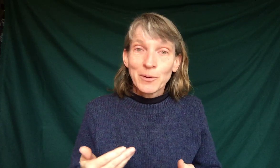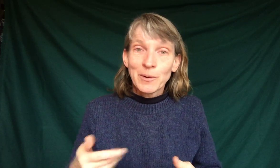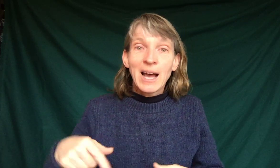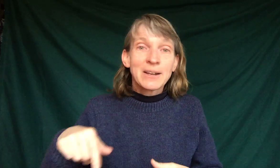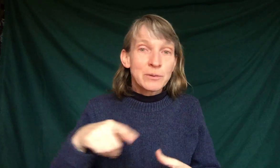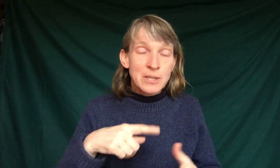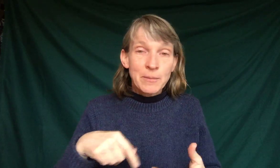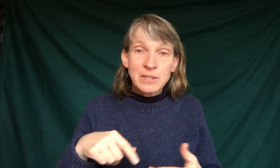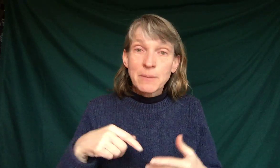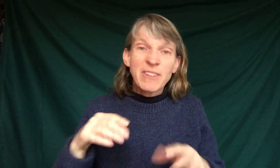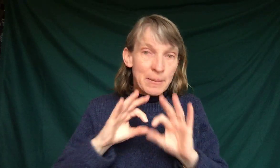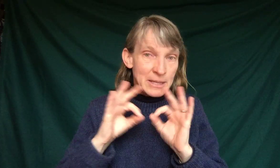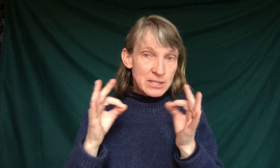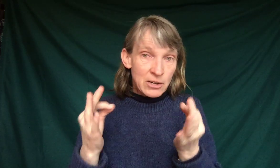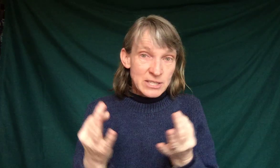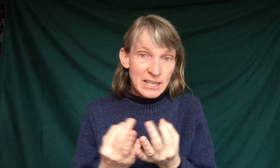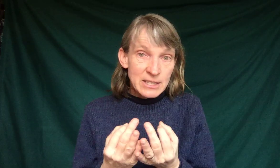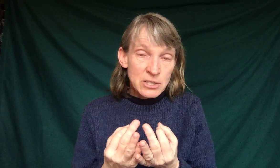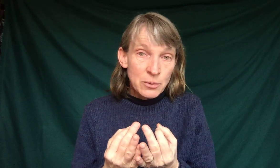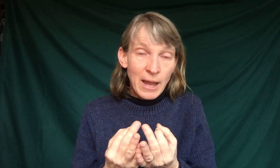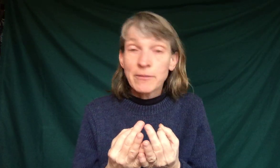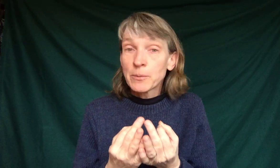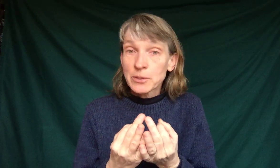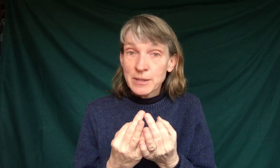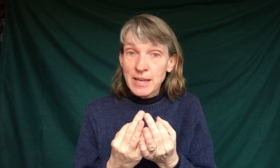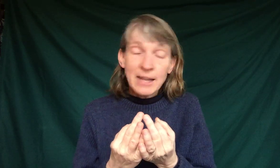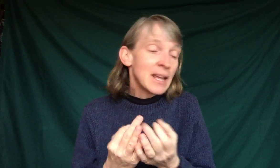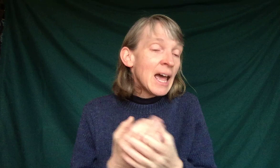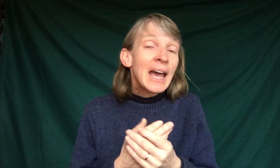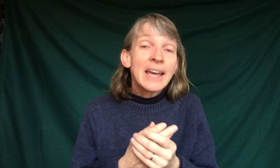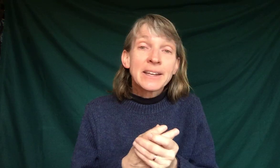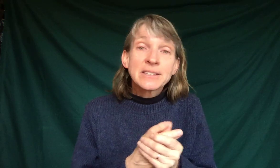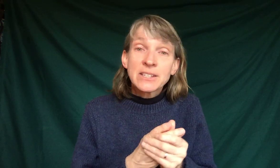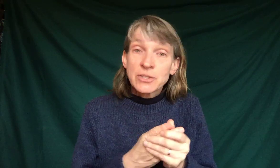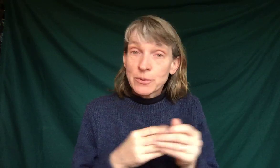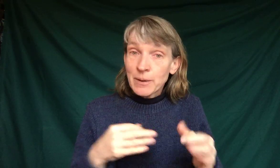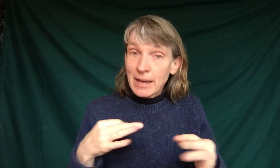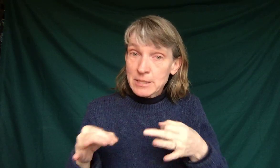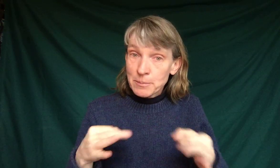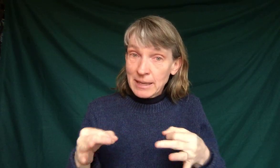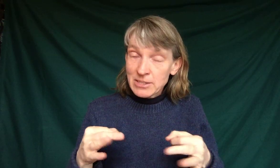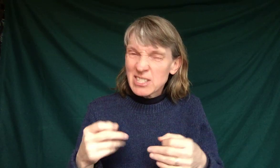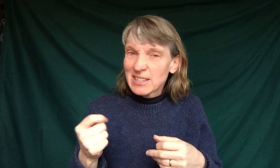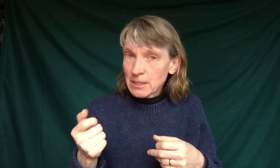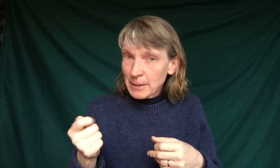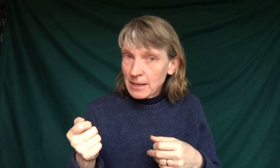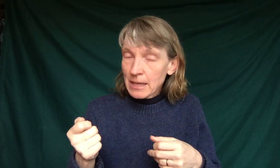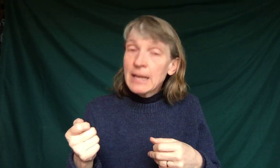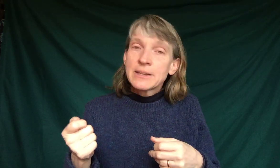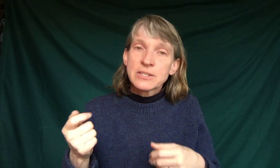I know some families are seeing this who I haven't worked with yet. And to explain just a little bit, this is